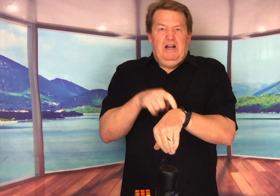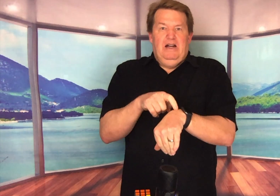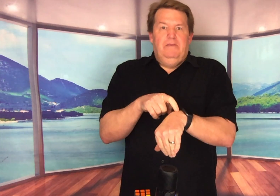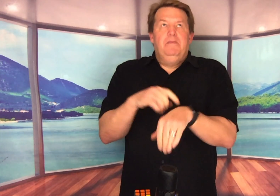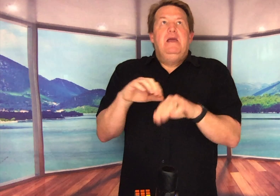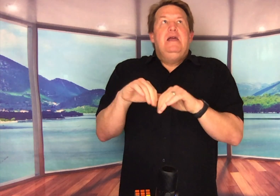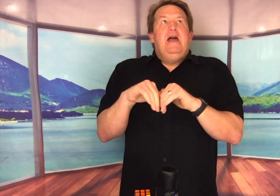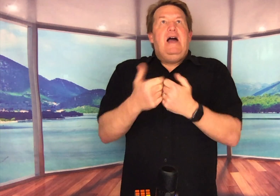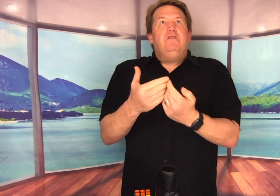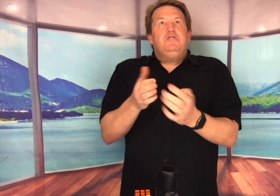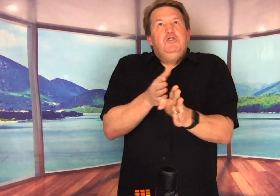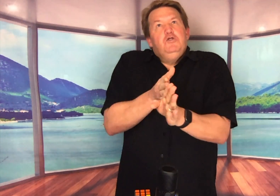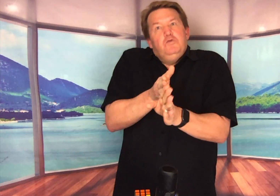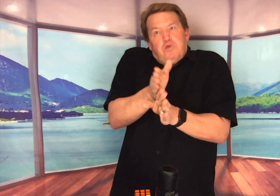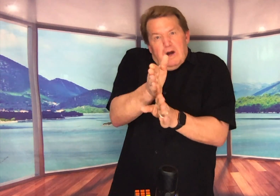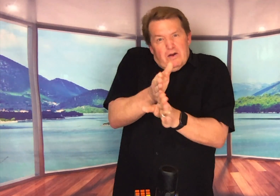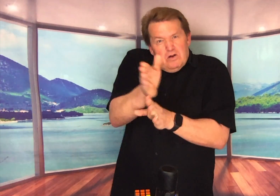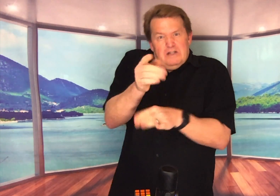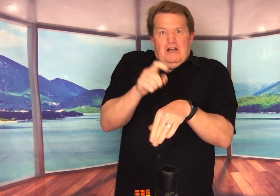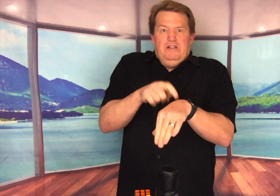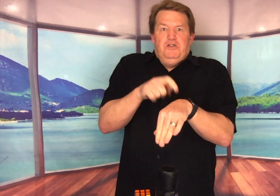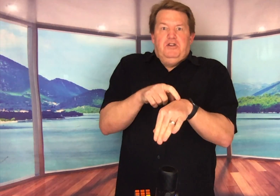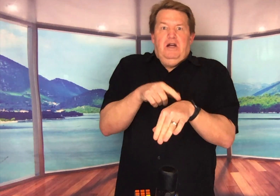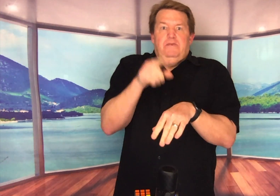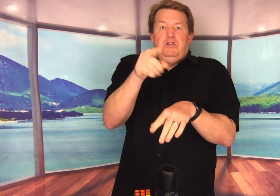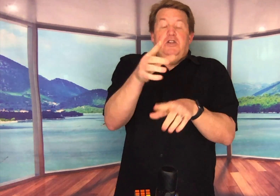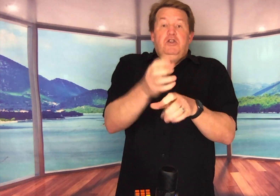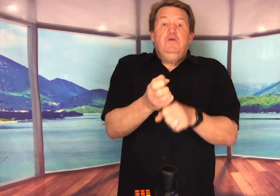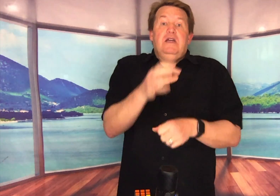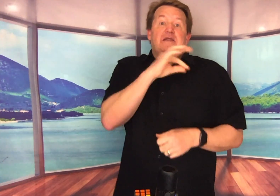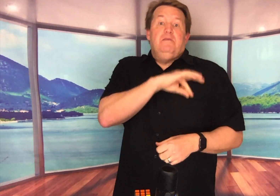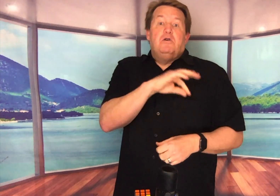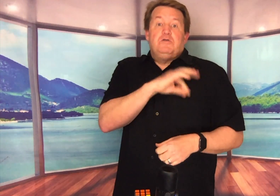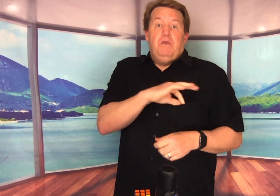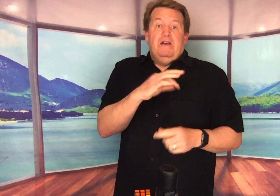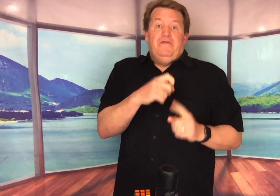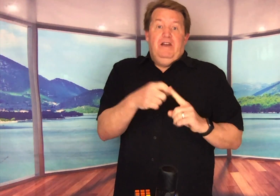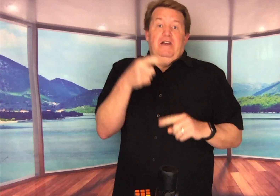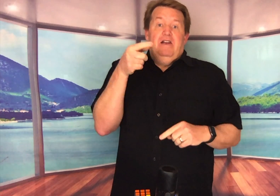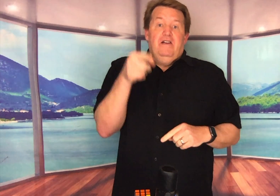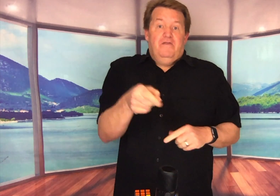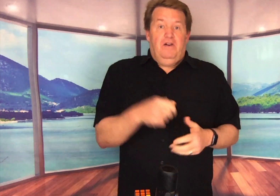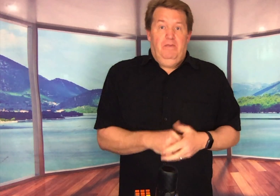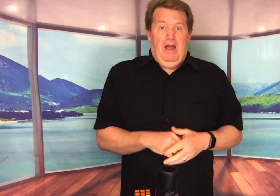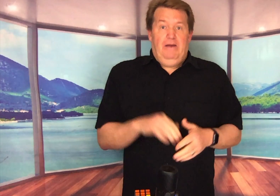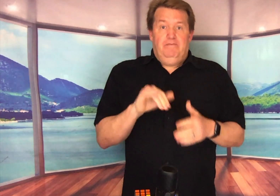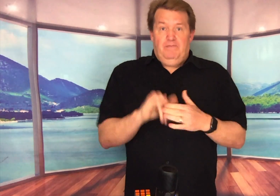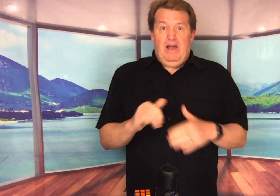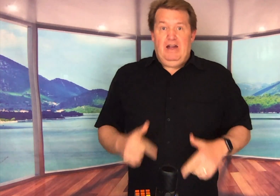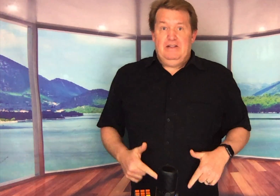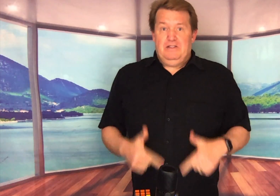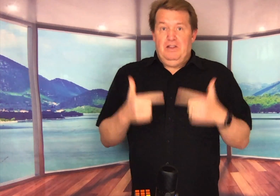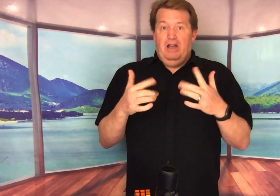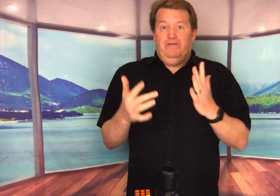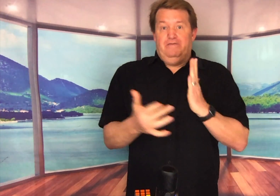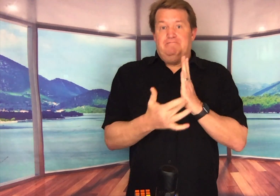time, how to prioritize your time so that you get the most benefit from that. That is the life